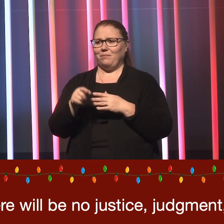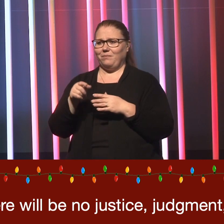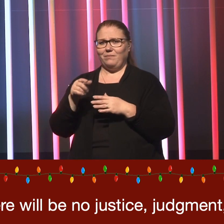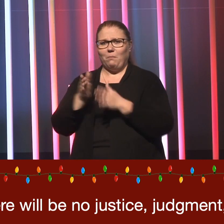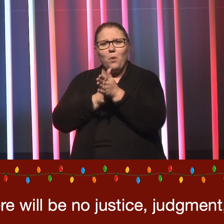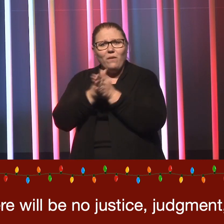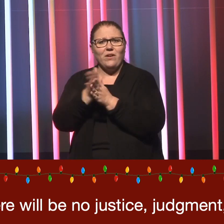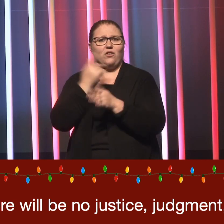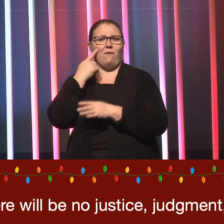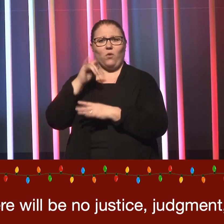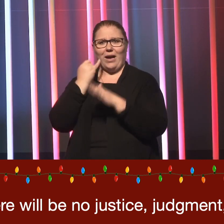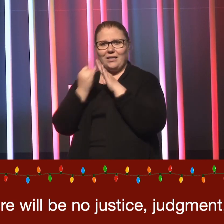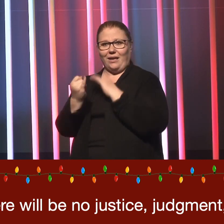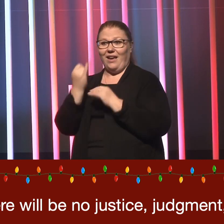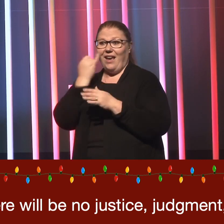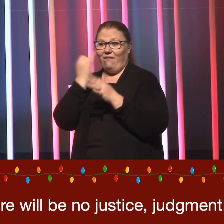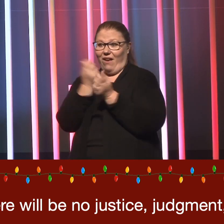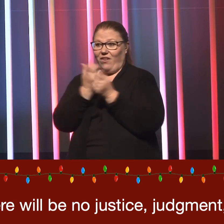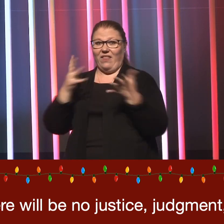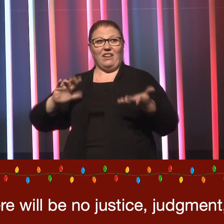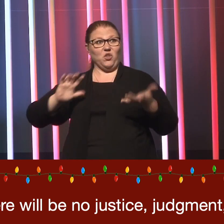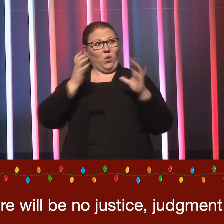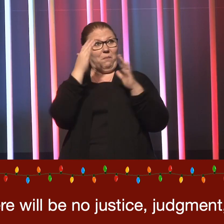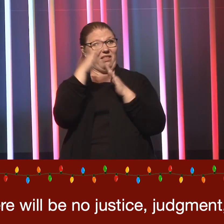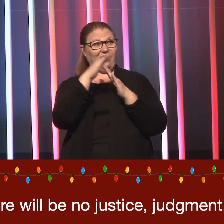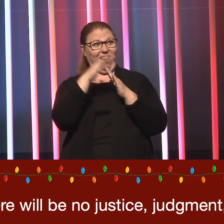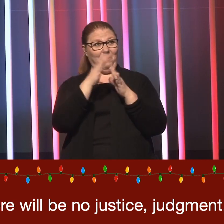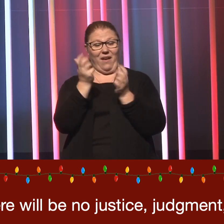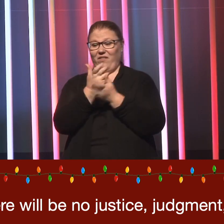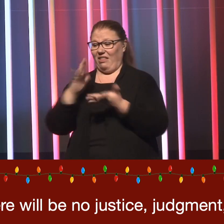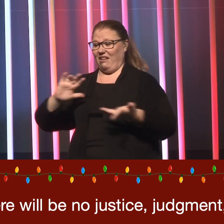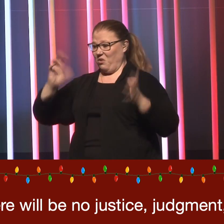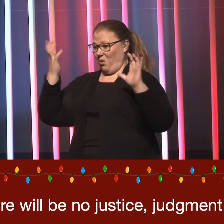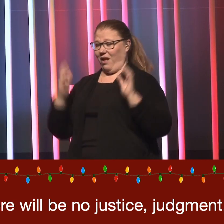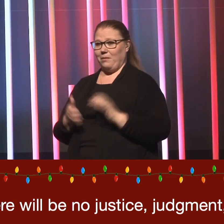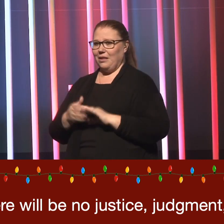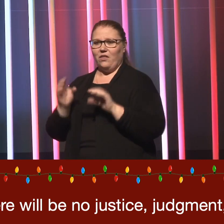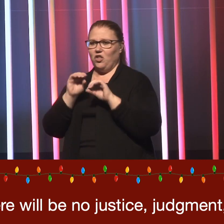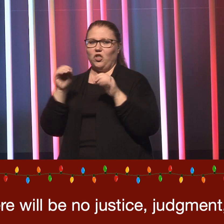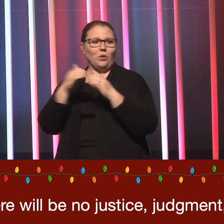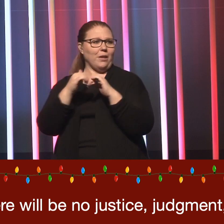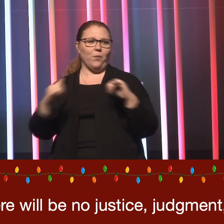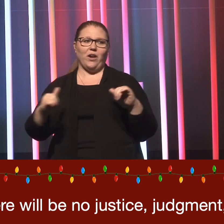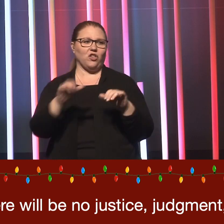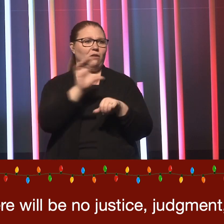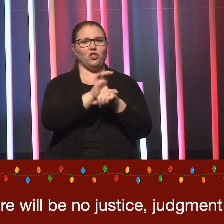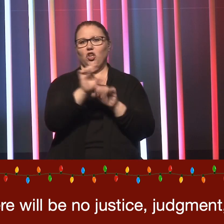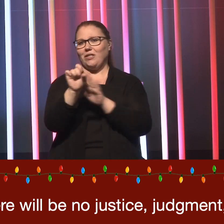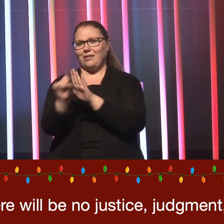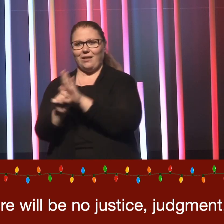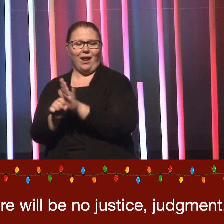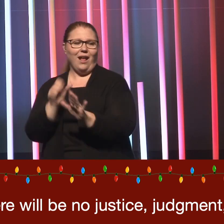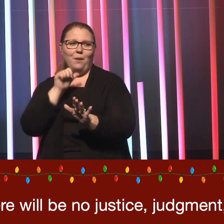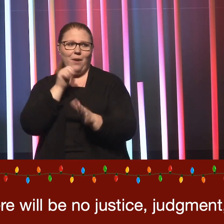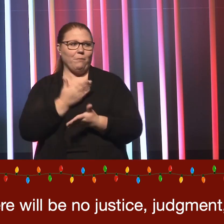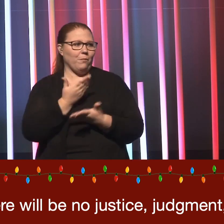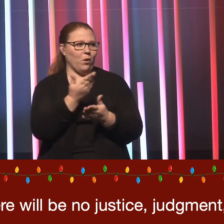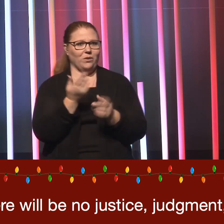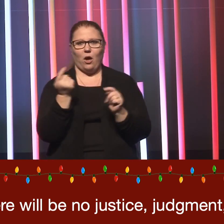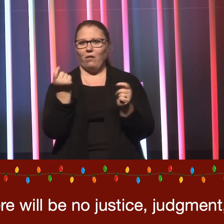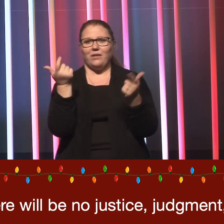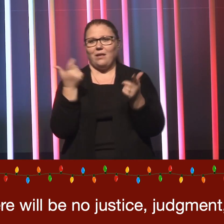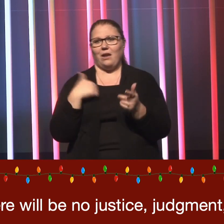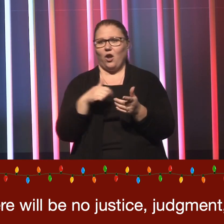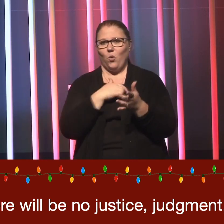If things are off at the top, everything else is bad. Now remember, there's no separation of church and state here. I'm not proposing that all of a sudden